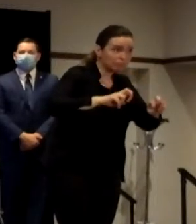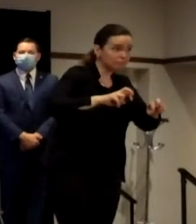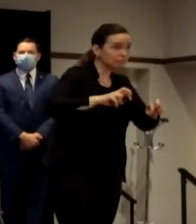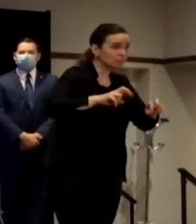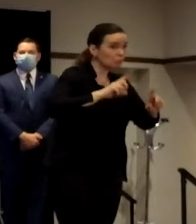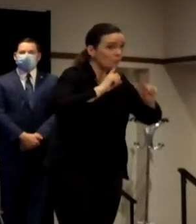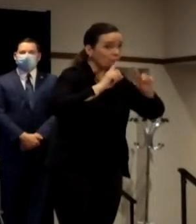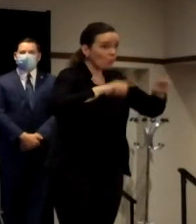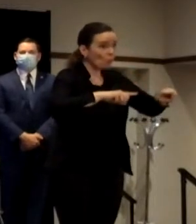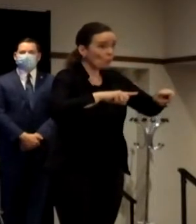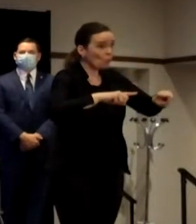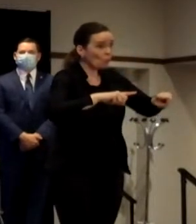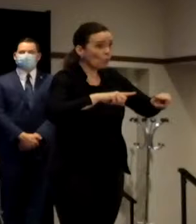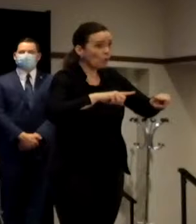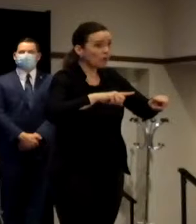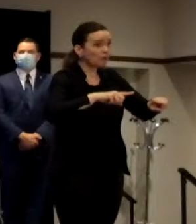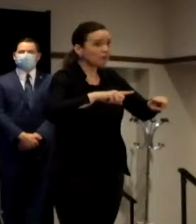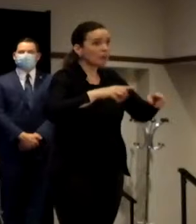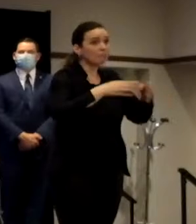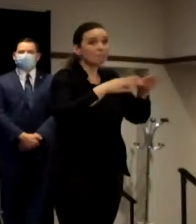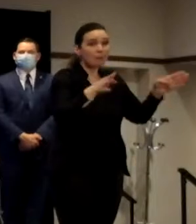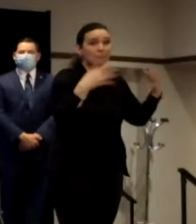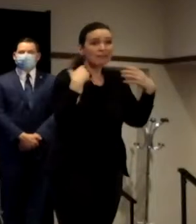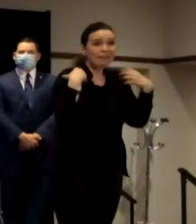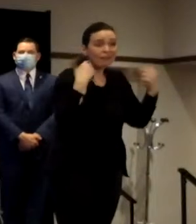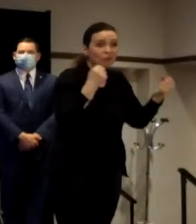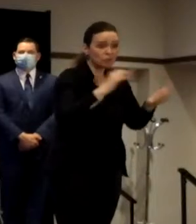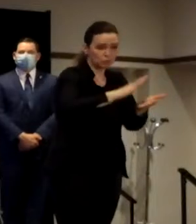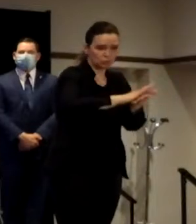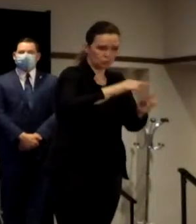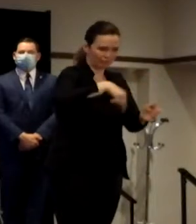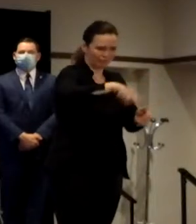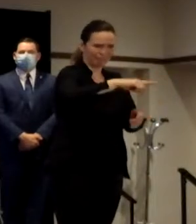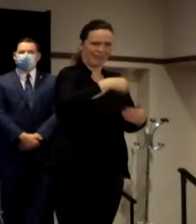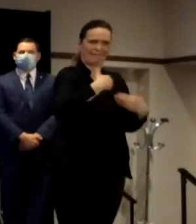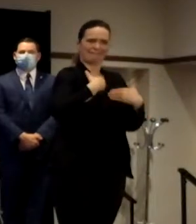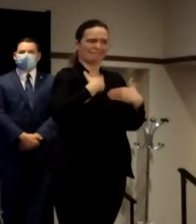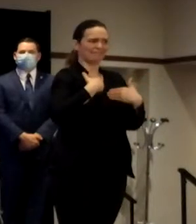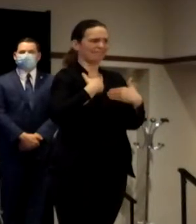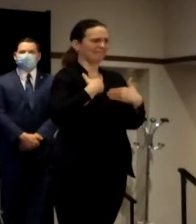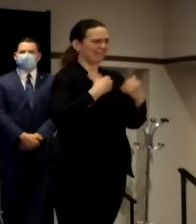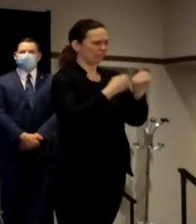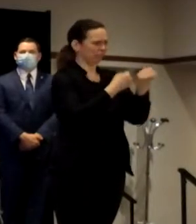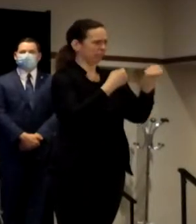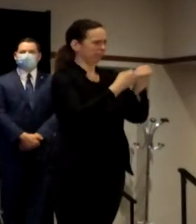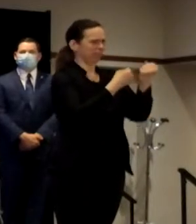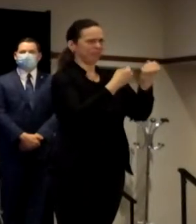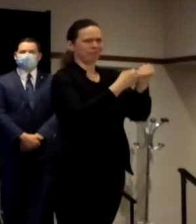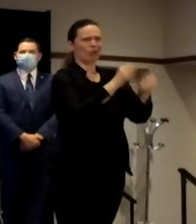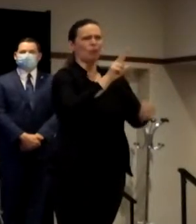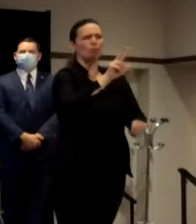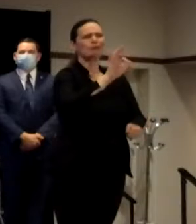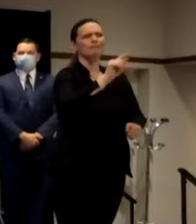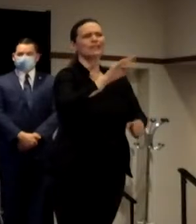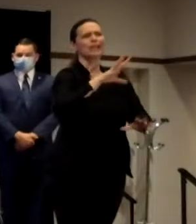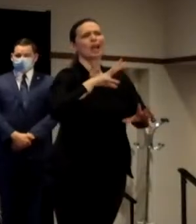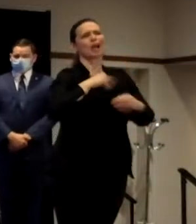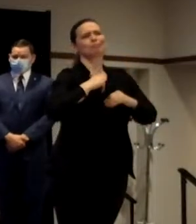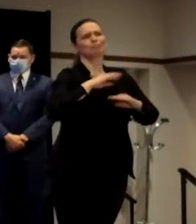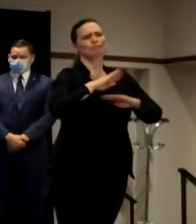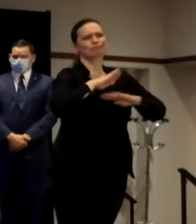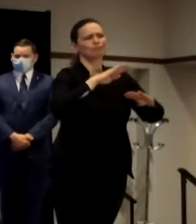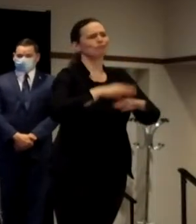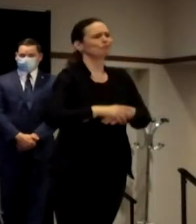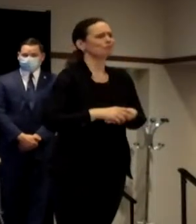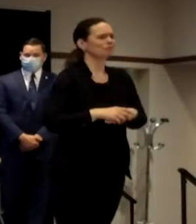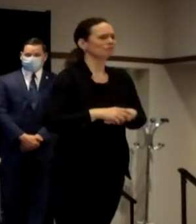Health from Harvard, is that supporting evidence that why it is crucial, because these kids are having